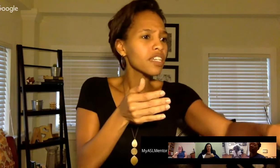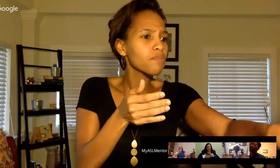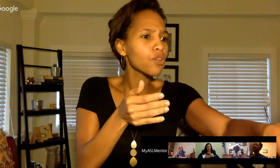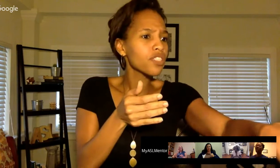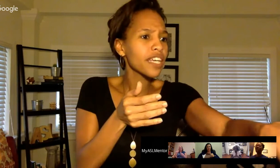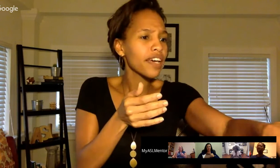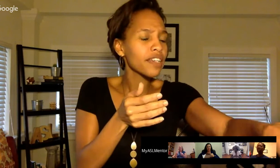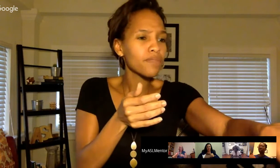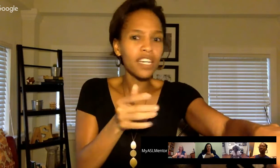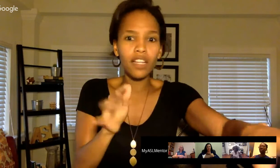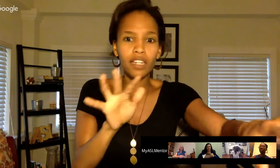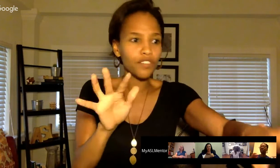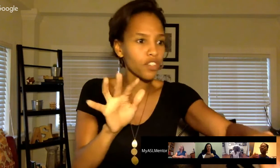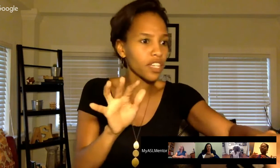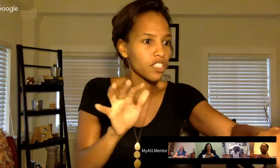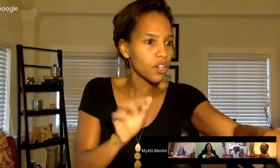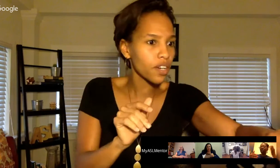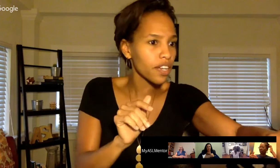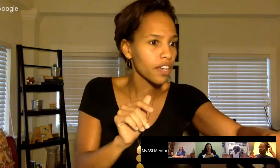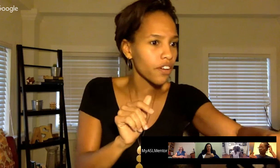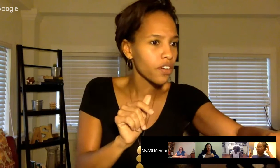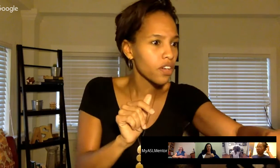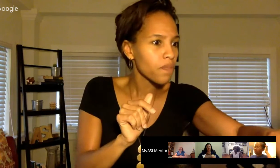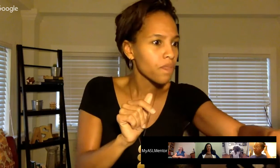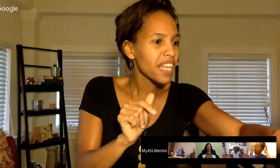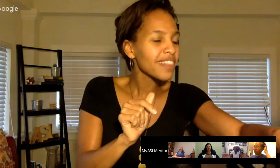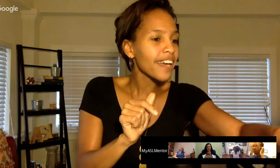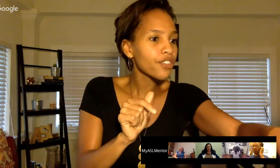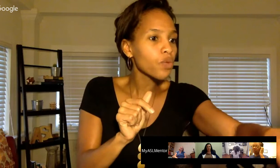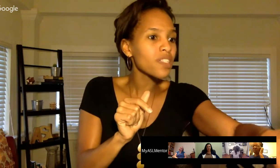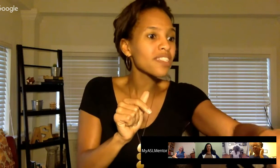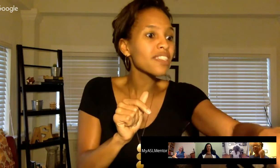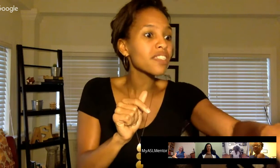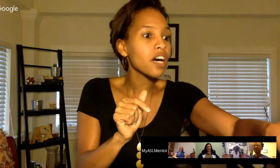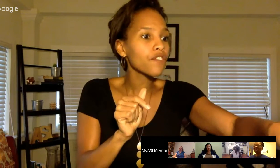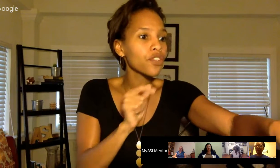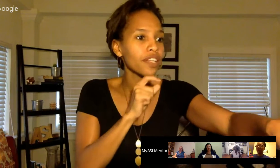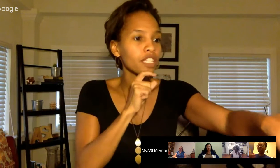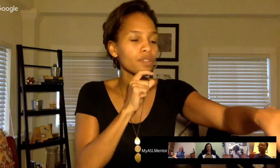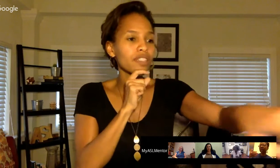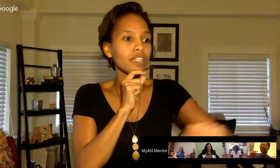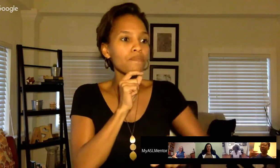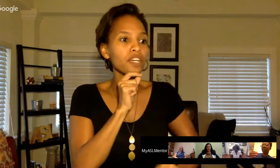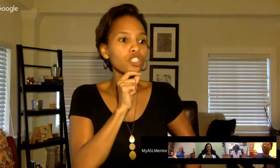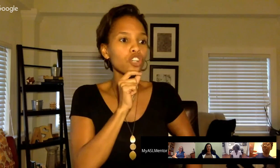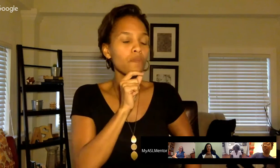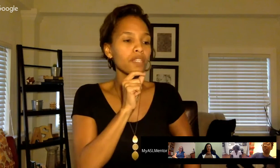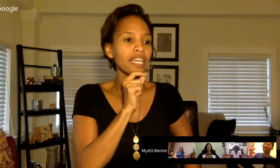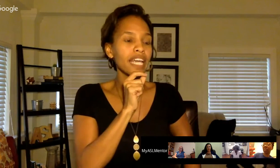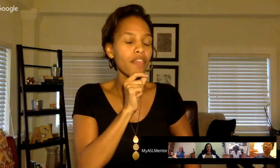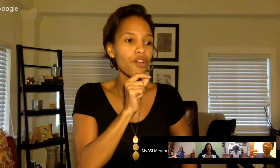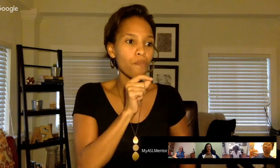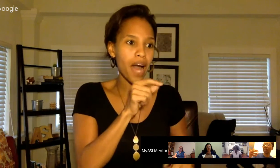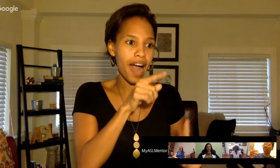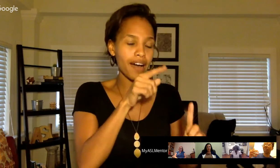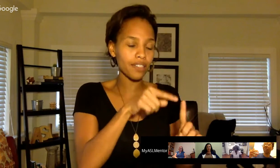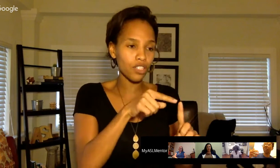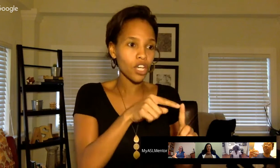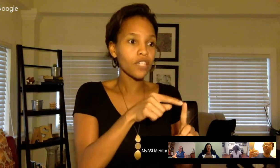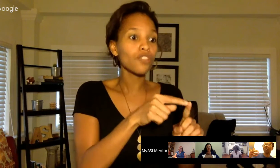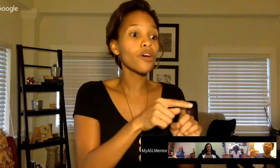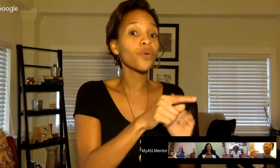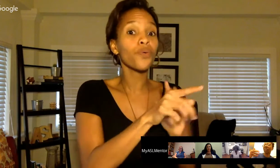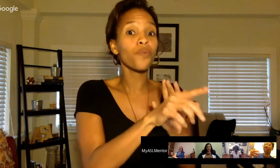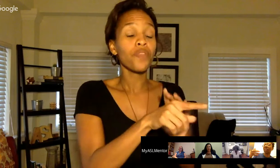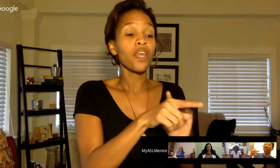Look at the words again. I'm seeing a lot of different things going on here. Later, it was discovered that there was something troubling in their